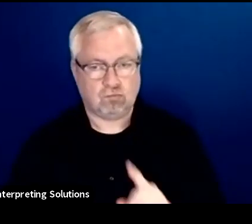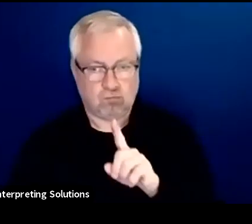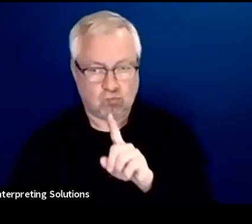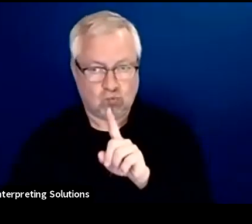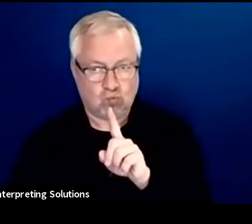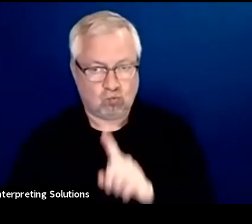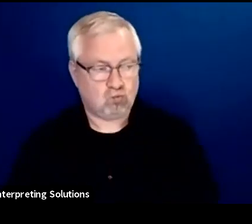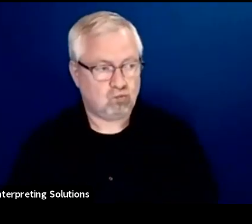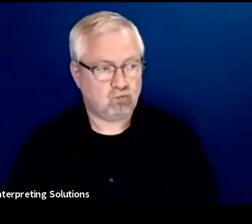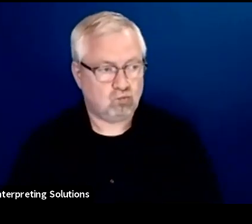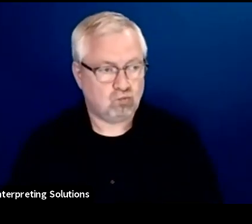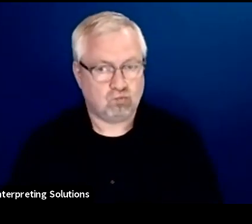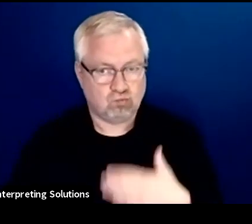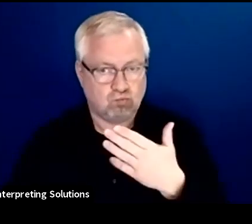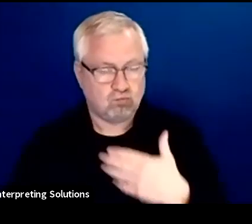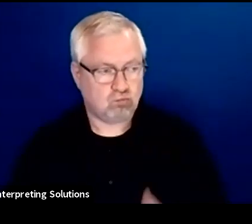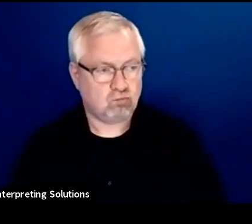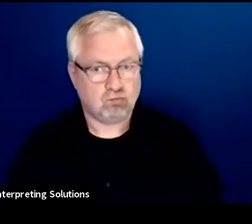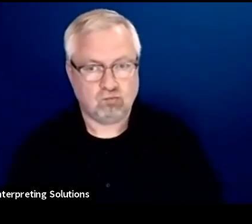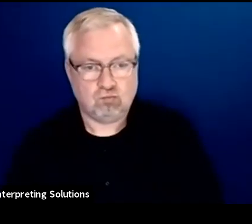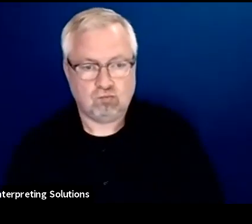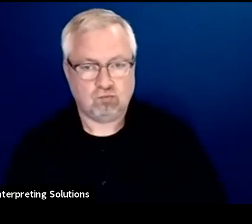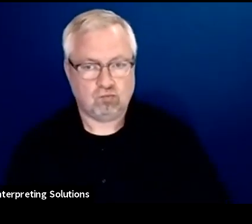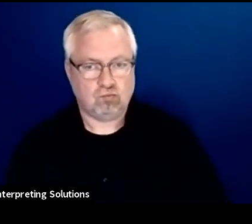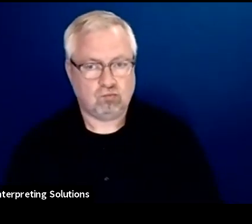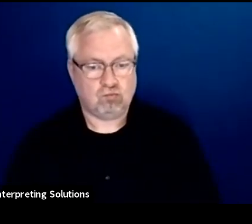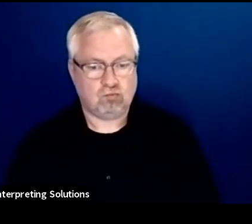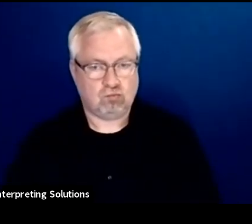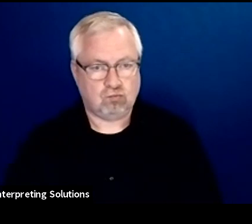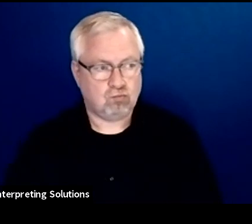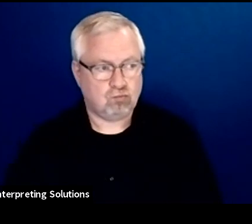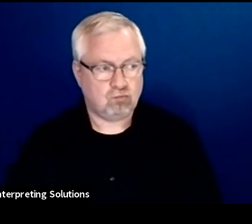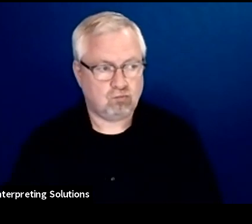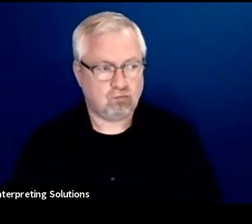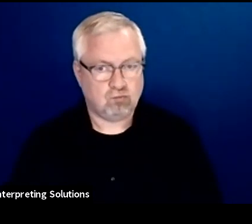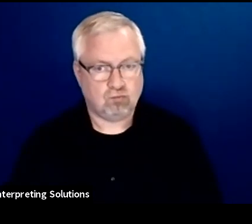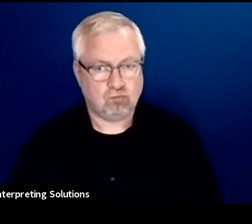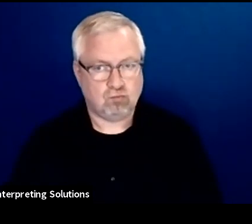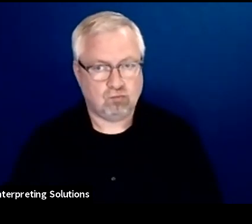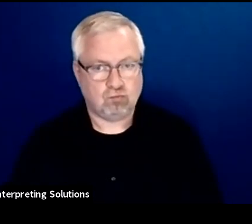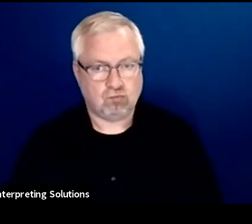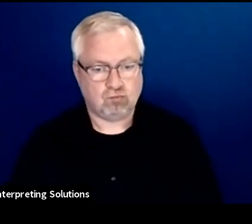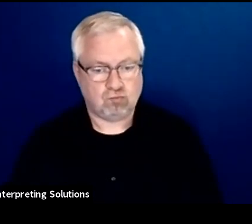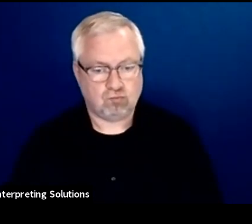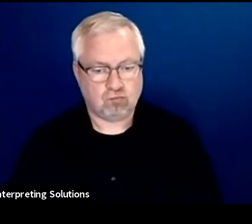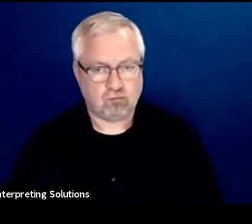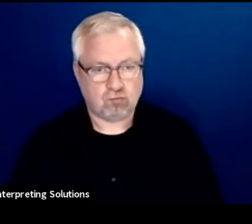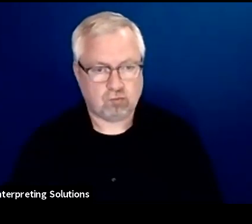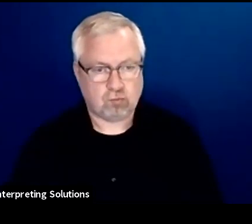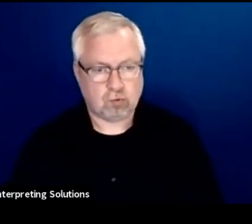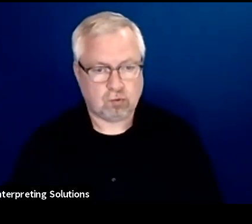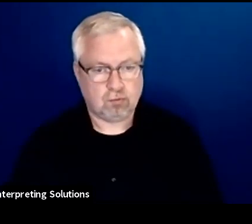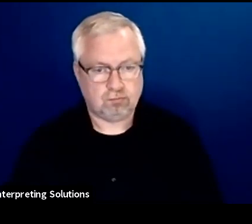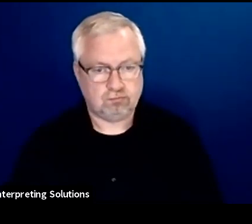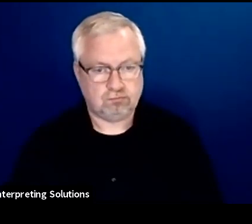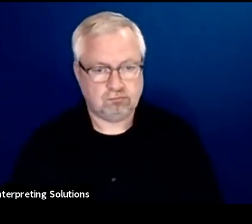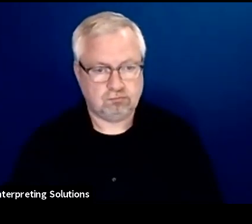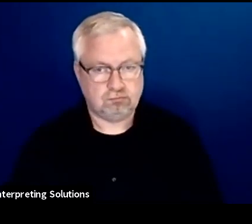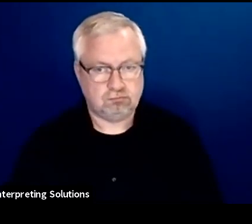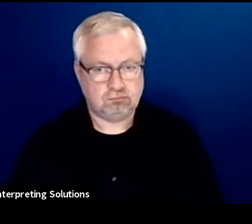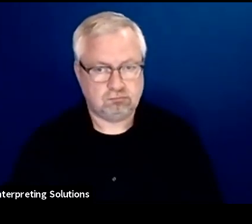HSEM Director Joe Kelly, Commissioner Steve Grove, and new today, Minnesota Department of Veterans Affairs Commissioner Larry